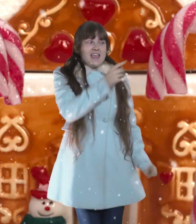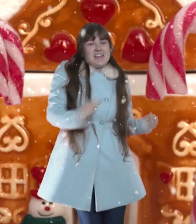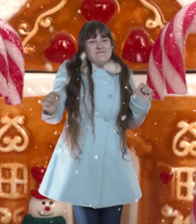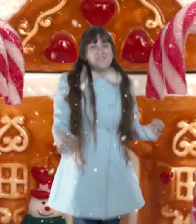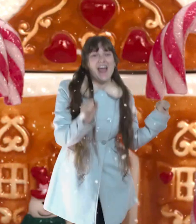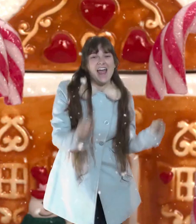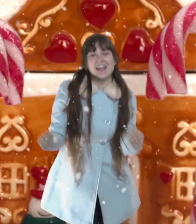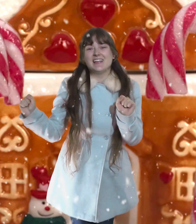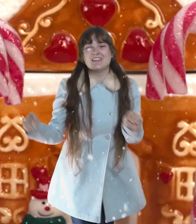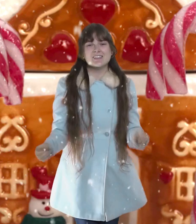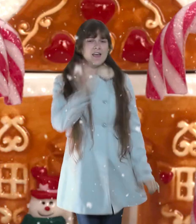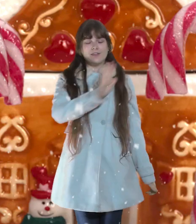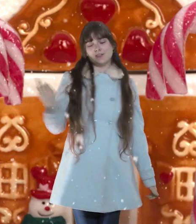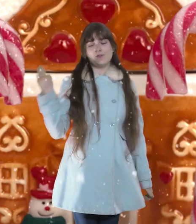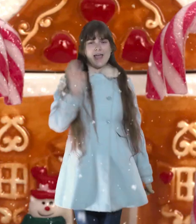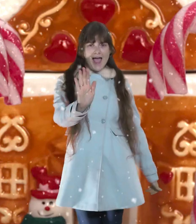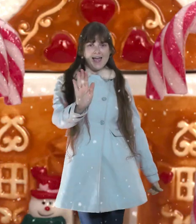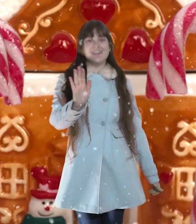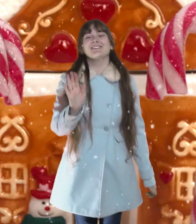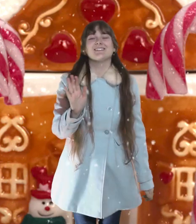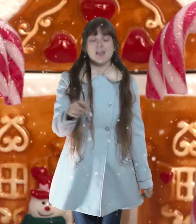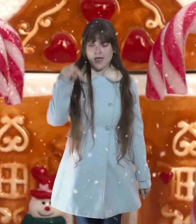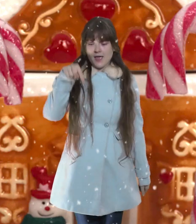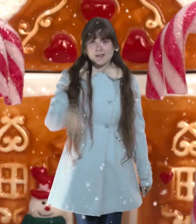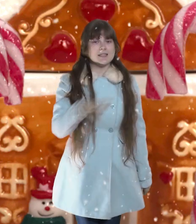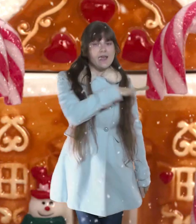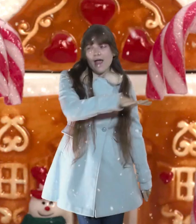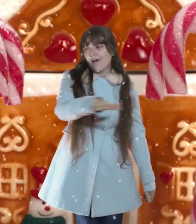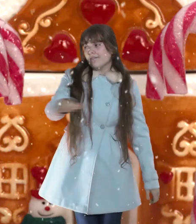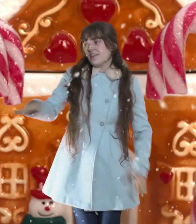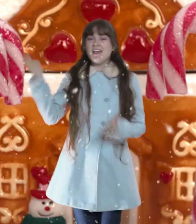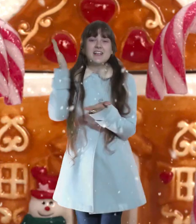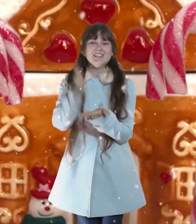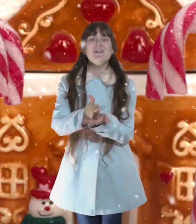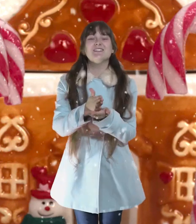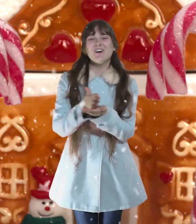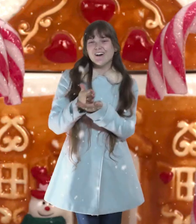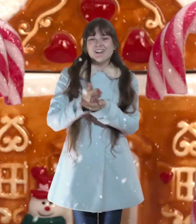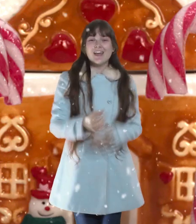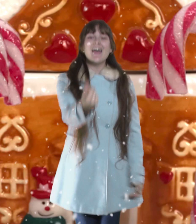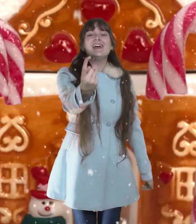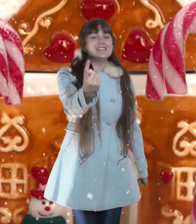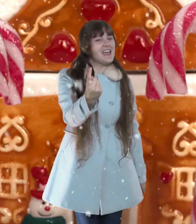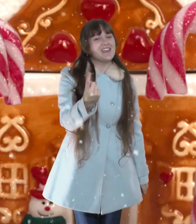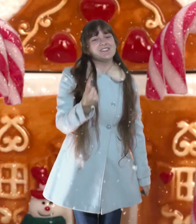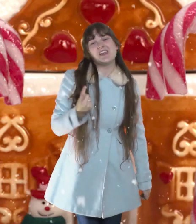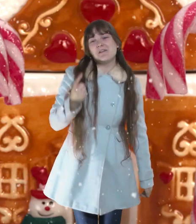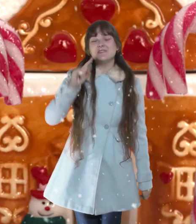We can branch. There's no canes. Cause here's everything that's possible. Take a trip